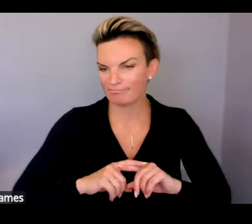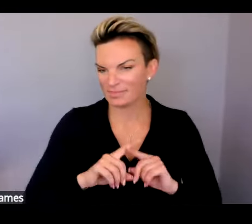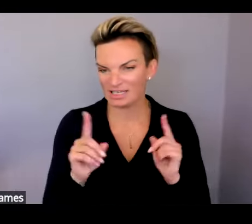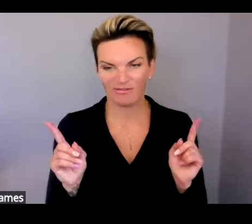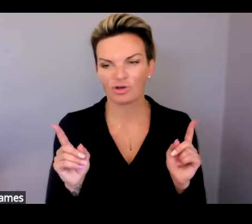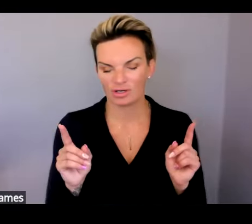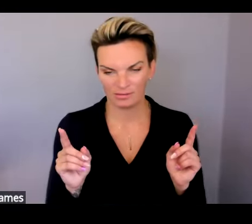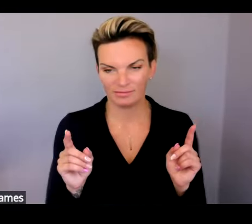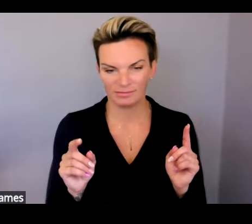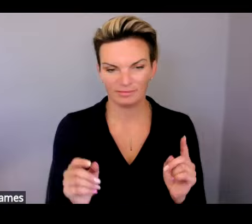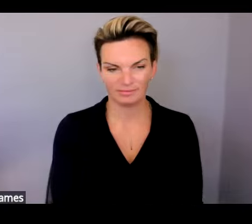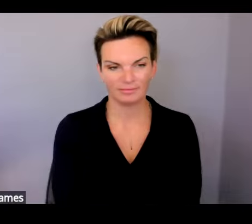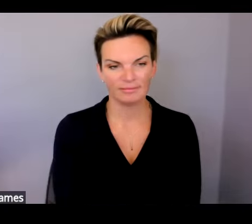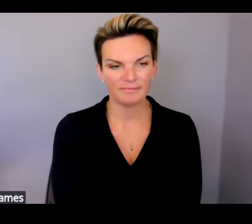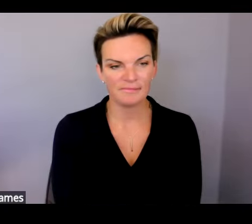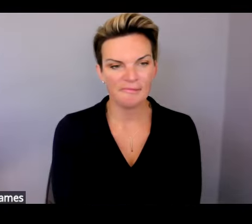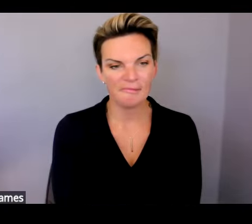earlier in the conversation.